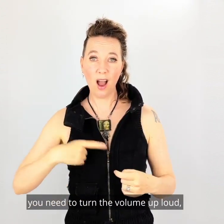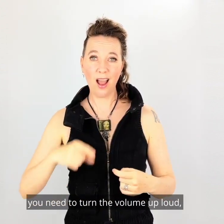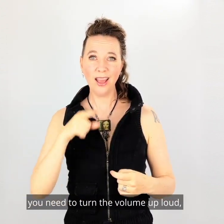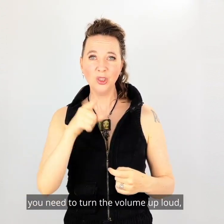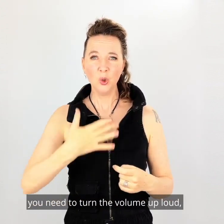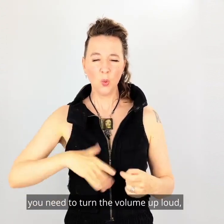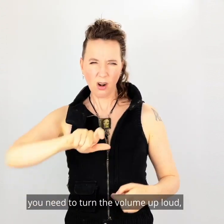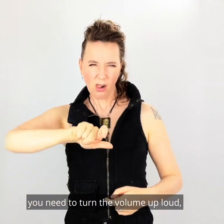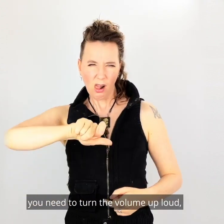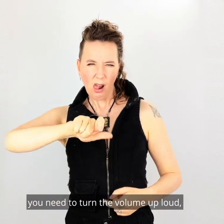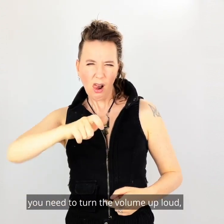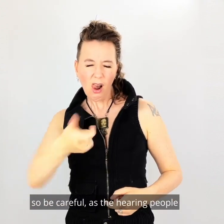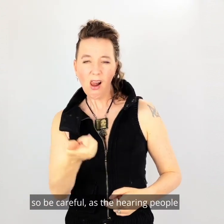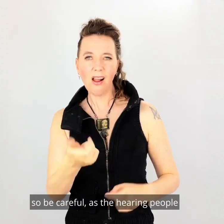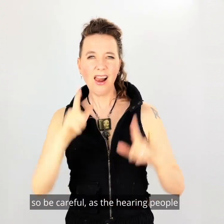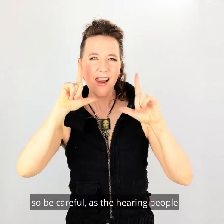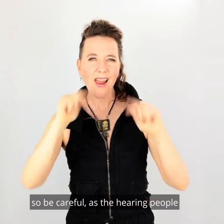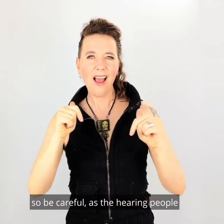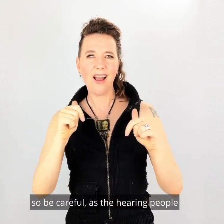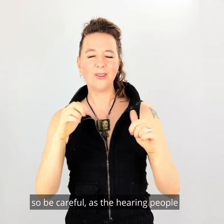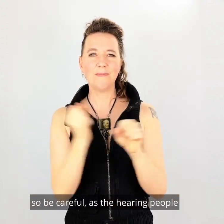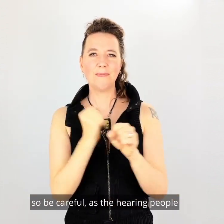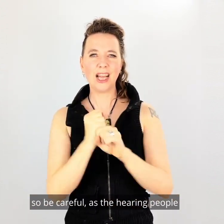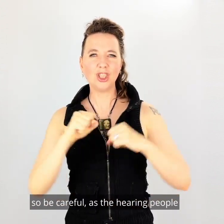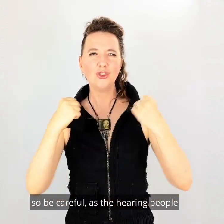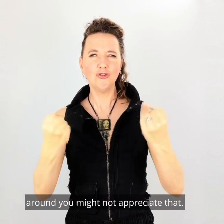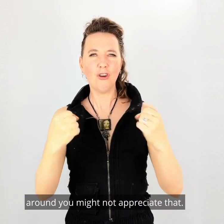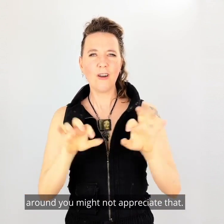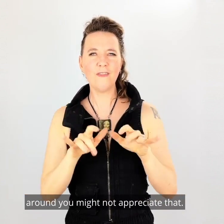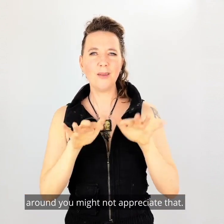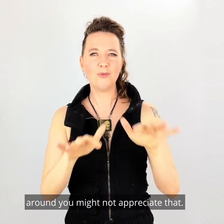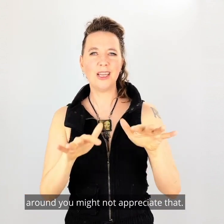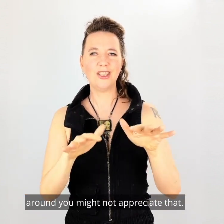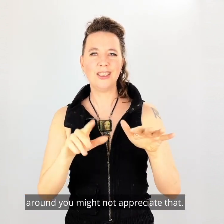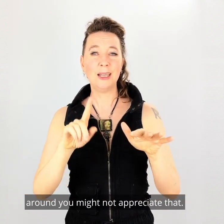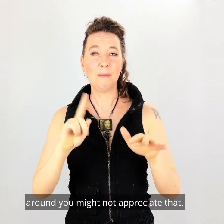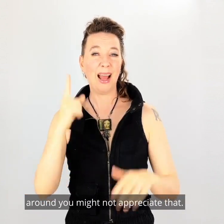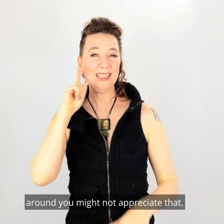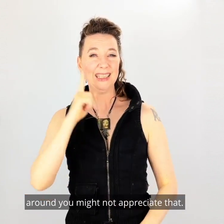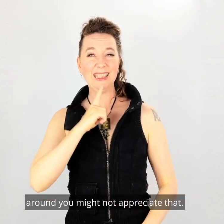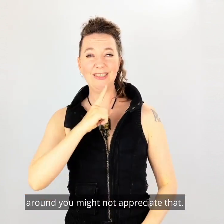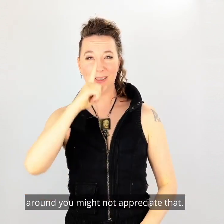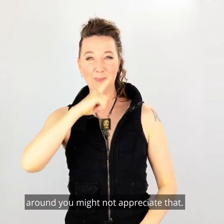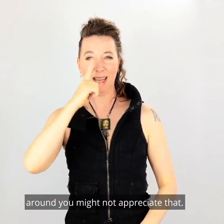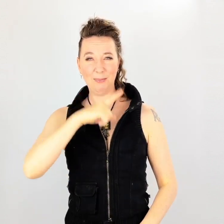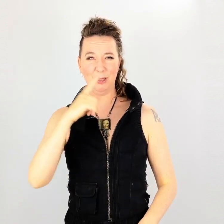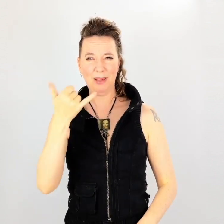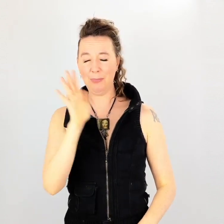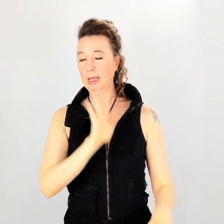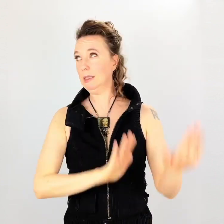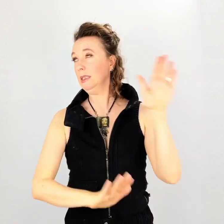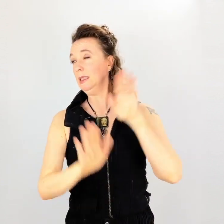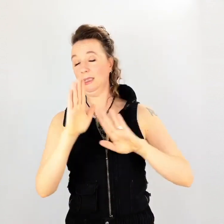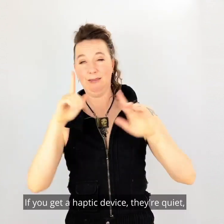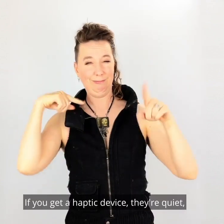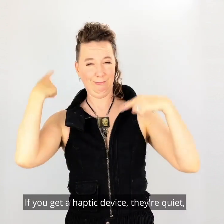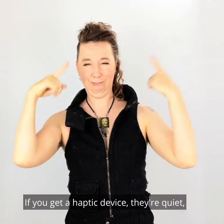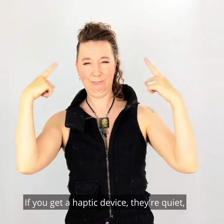up loud. So be careful, as the hearing people around you might not appreciate that. If you get a